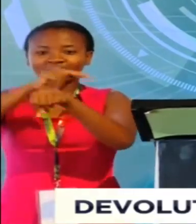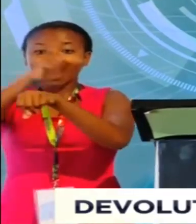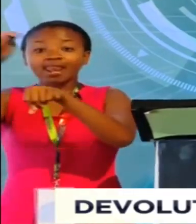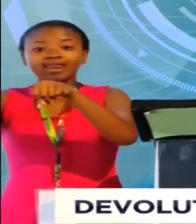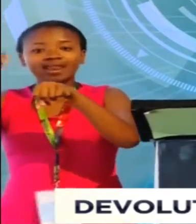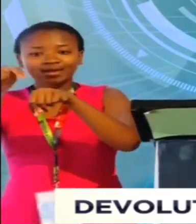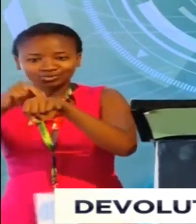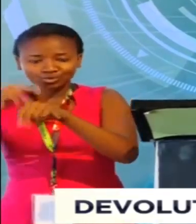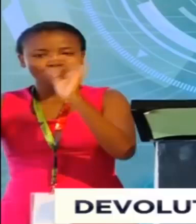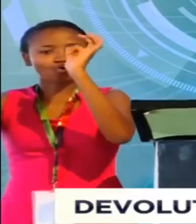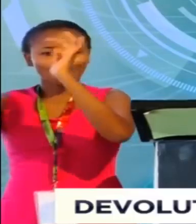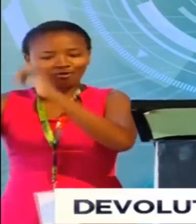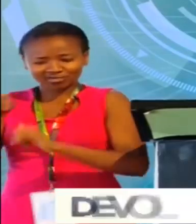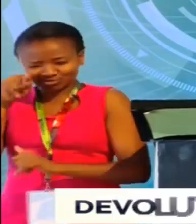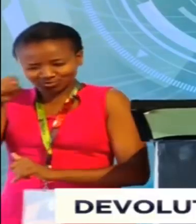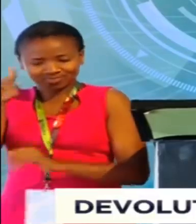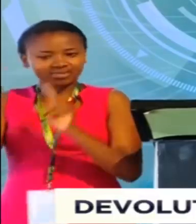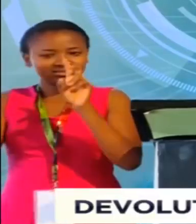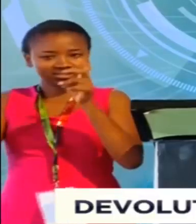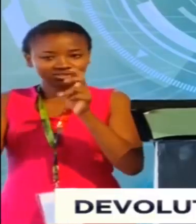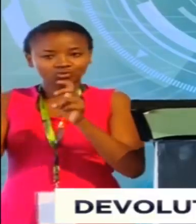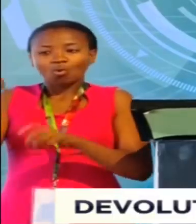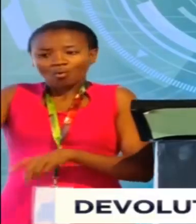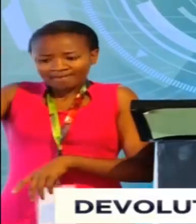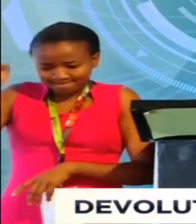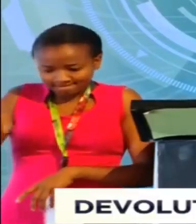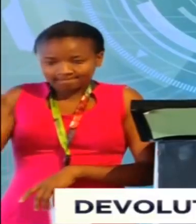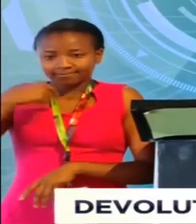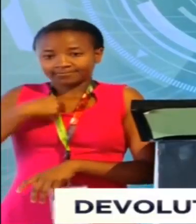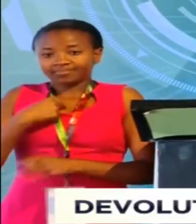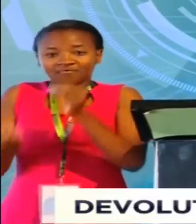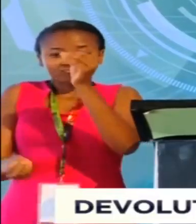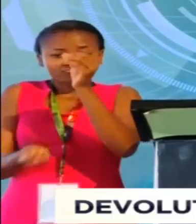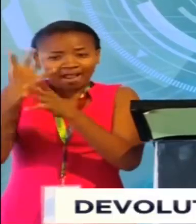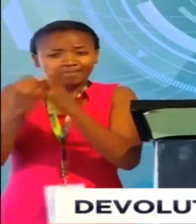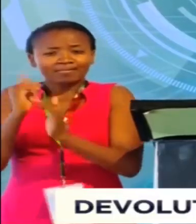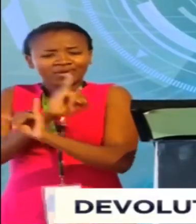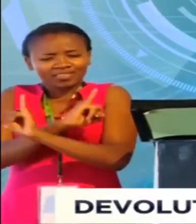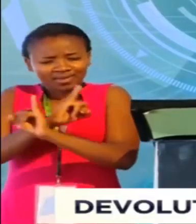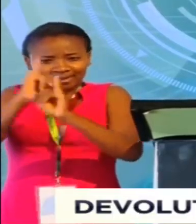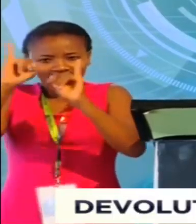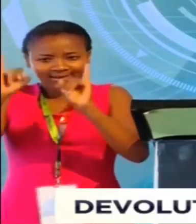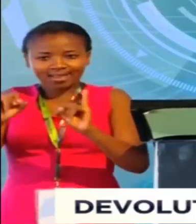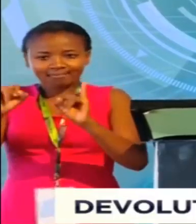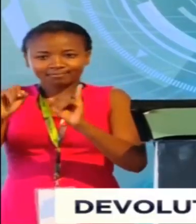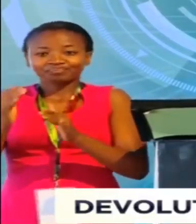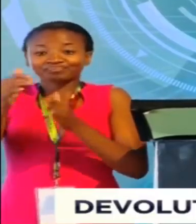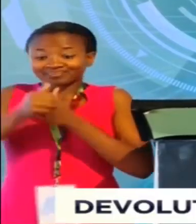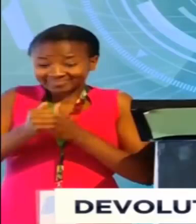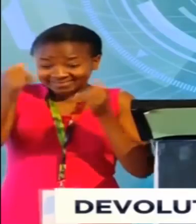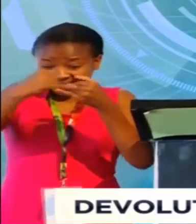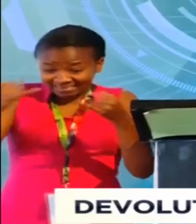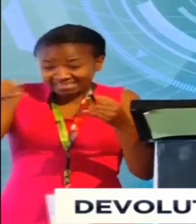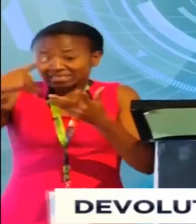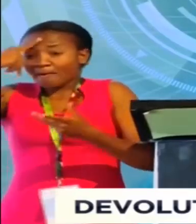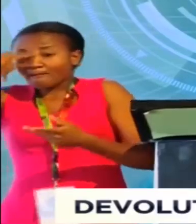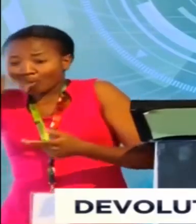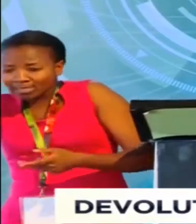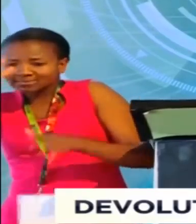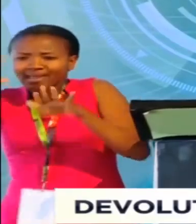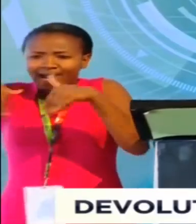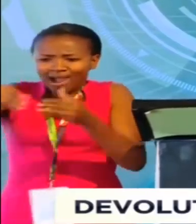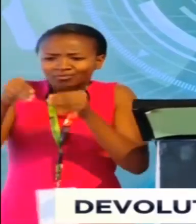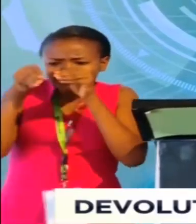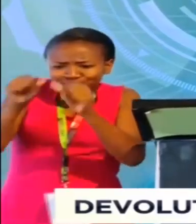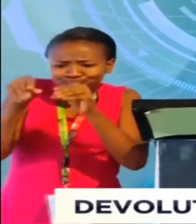conference on this issue, for us to be able to come up with clear guidelines, what policy, how do we